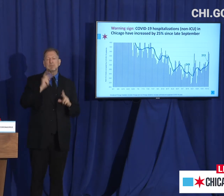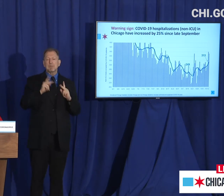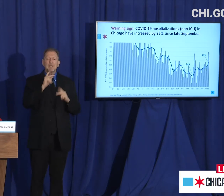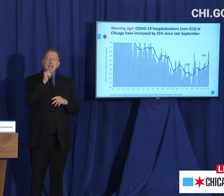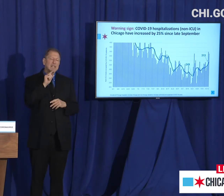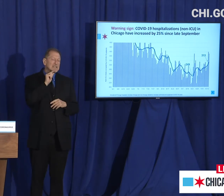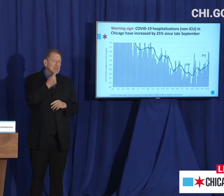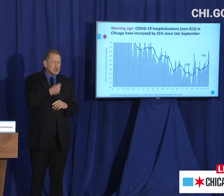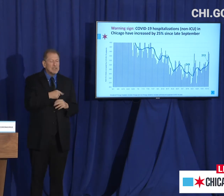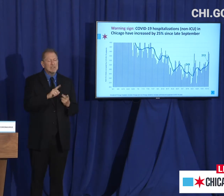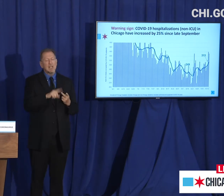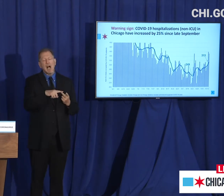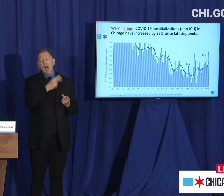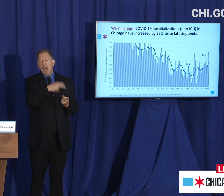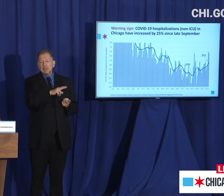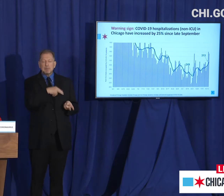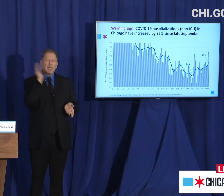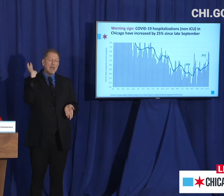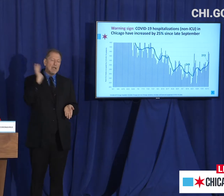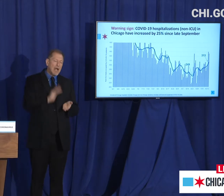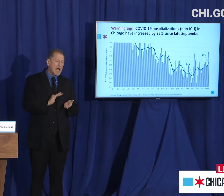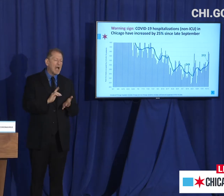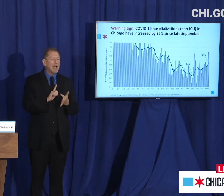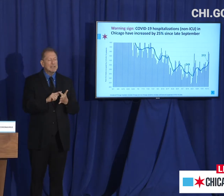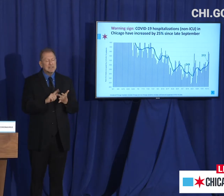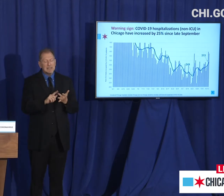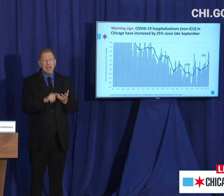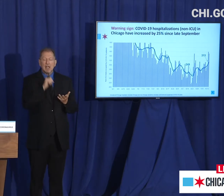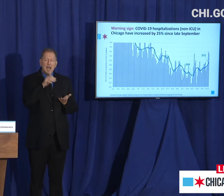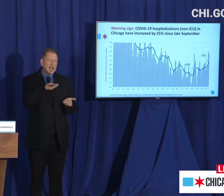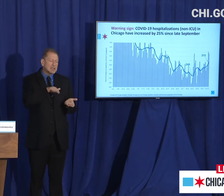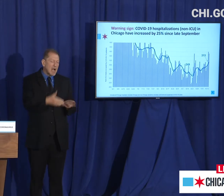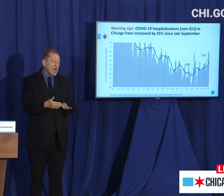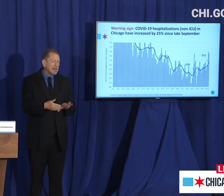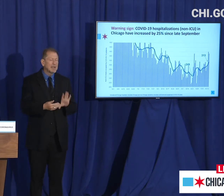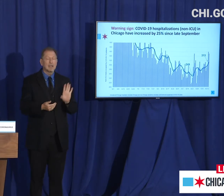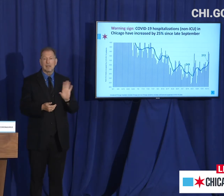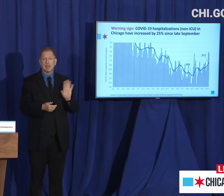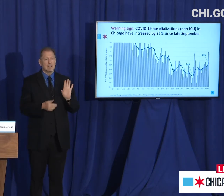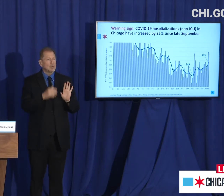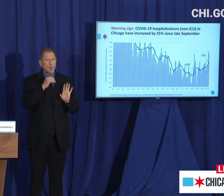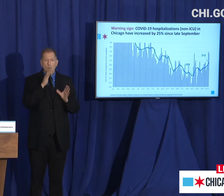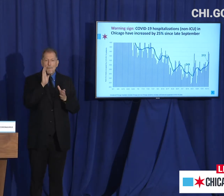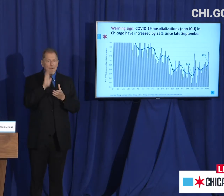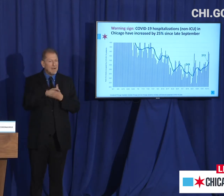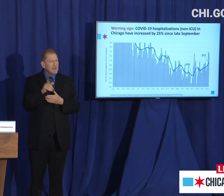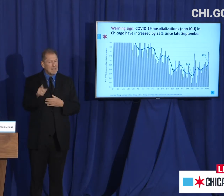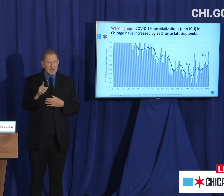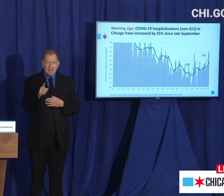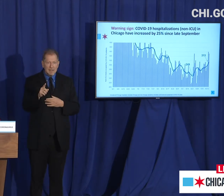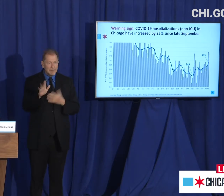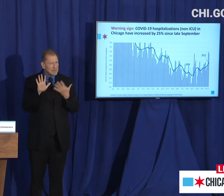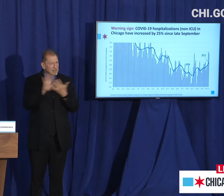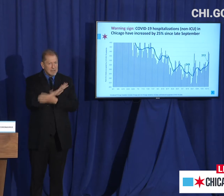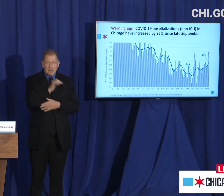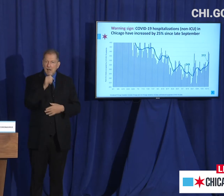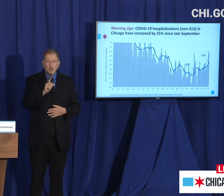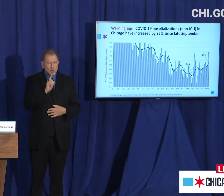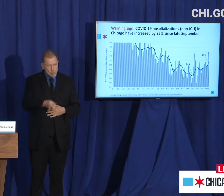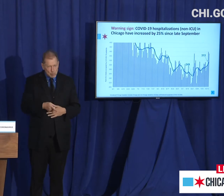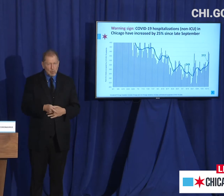seriously ill, they're not getting admitted to the hospital, they're not dying, please don't believe that. We have not